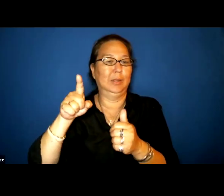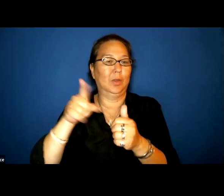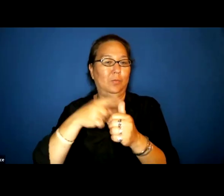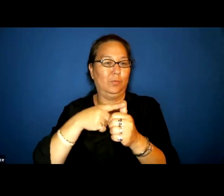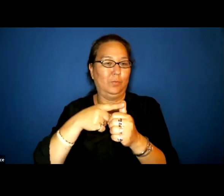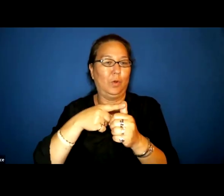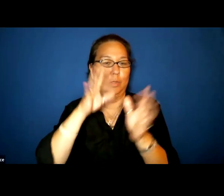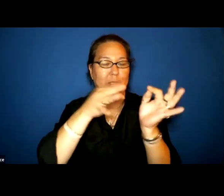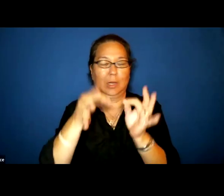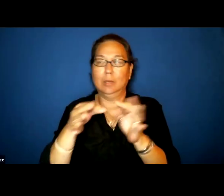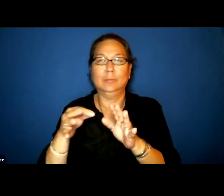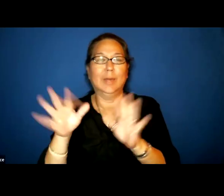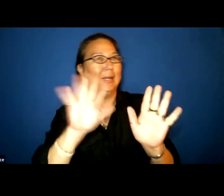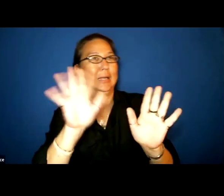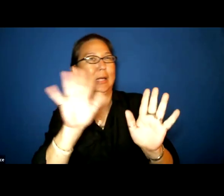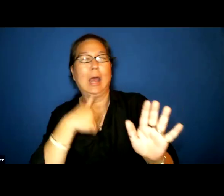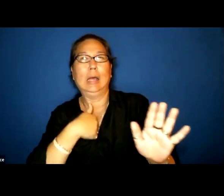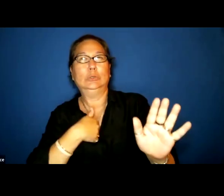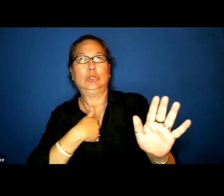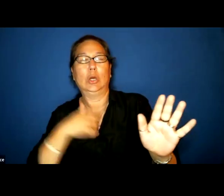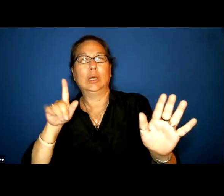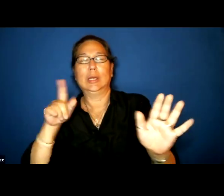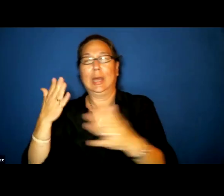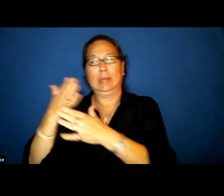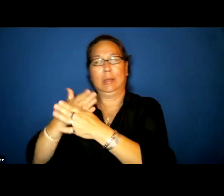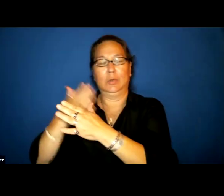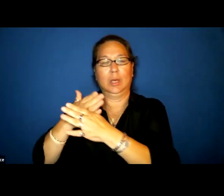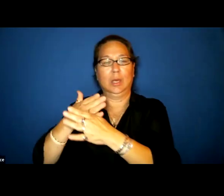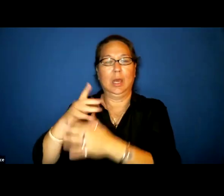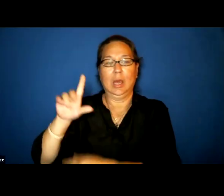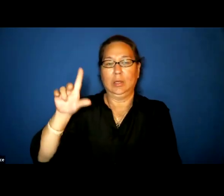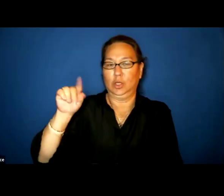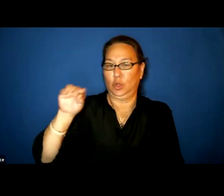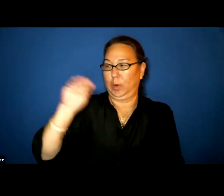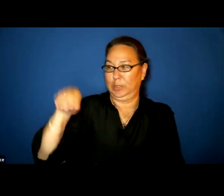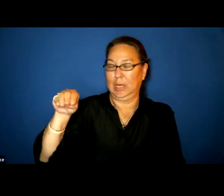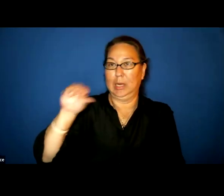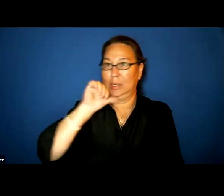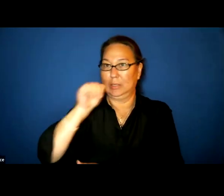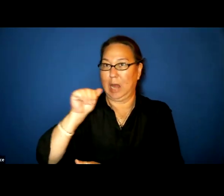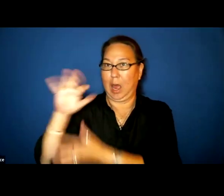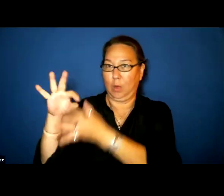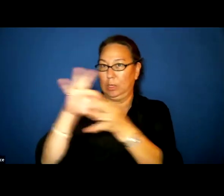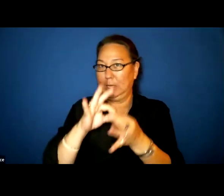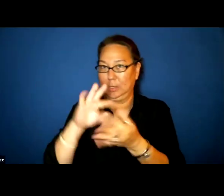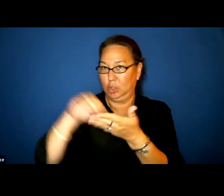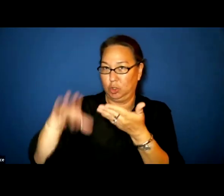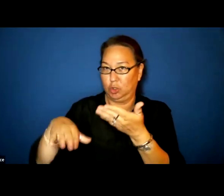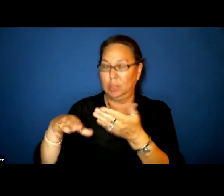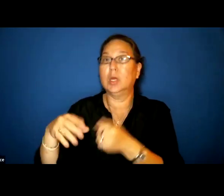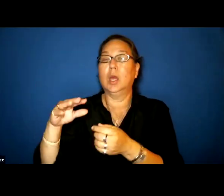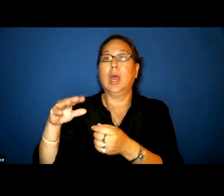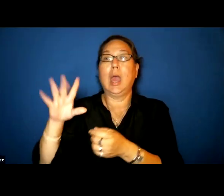understanding. The 20% is not referring to 20% of students then. The 20% is referring to 20% of